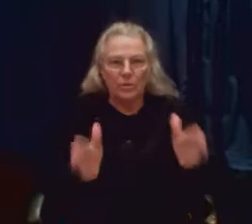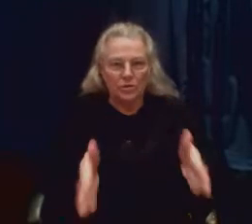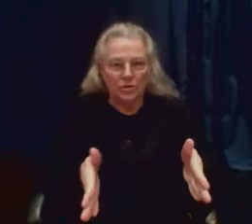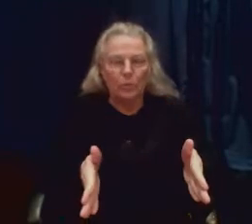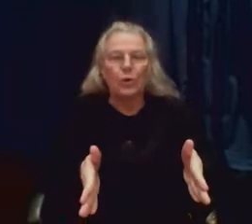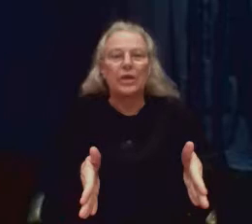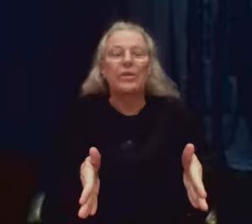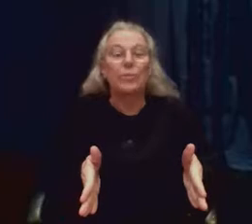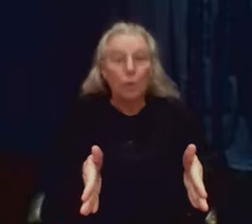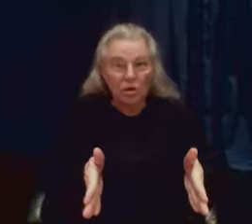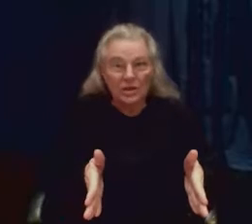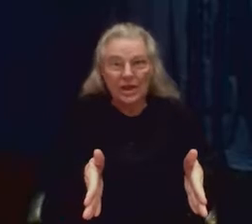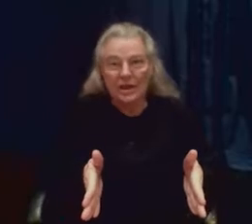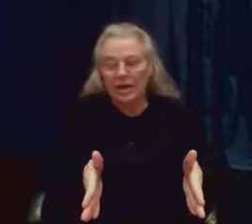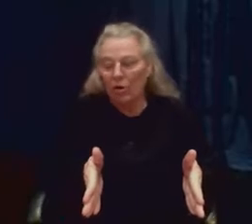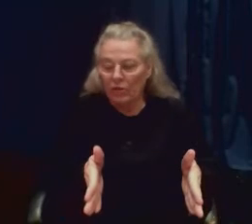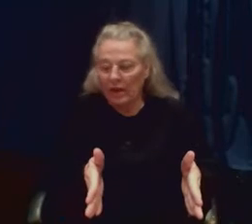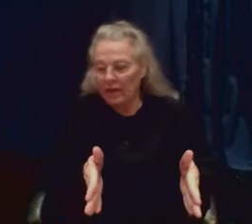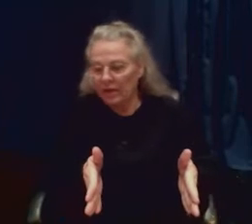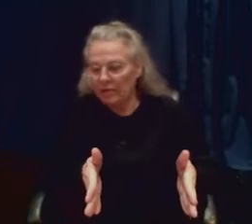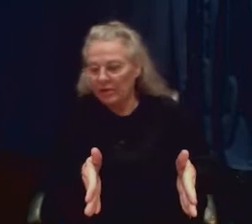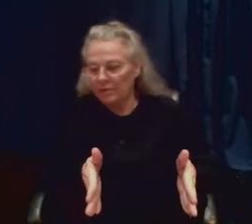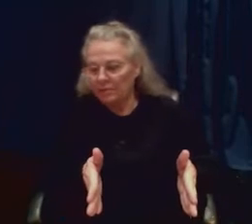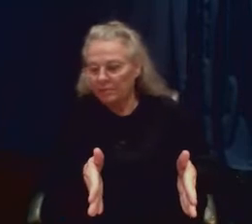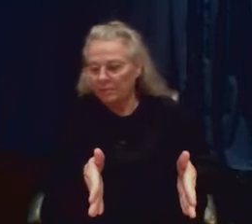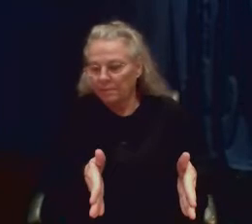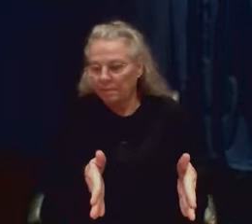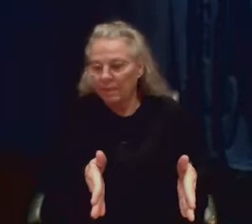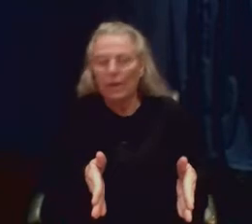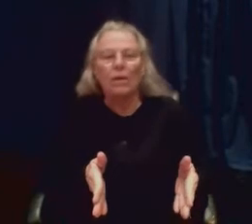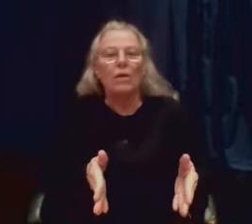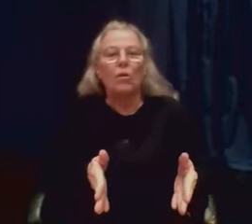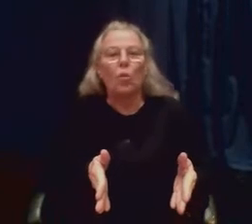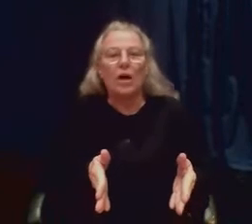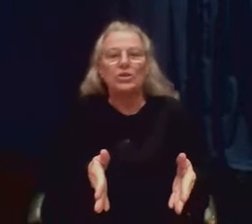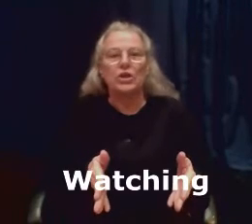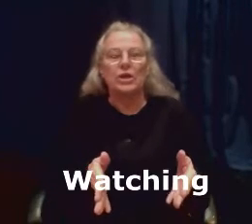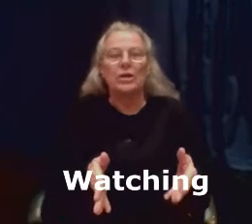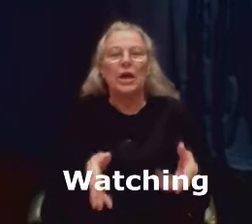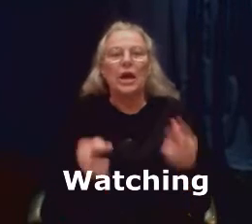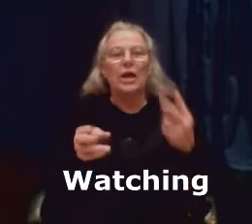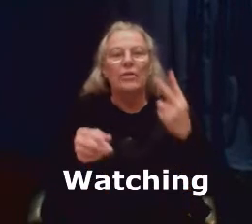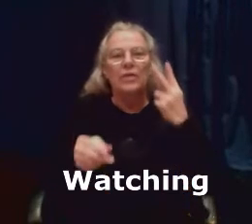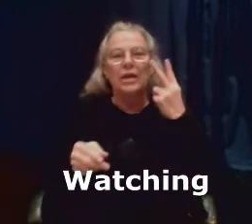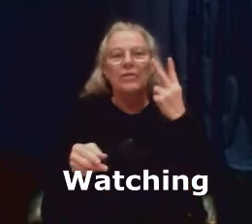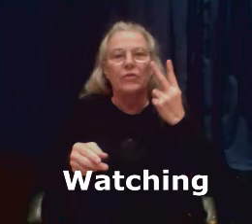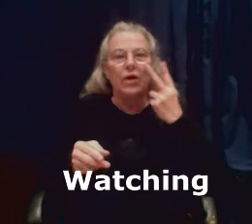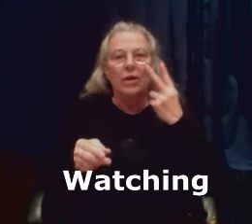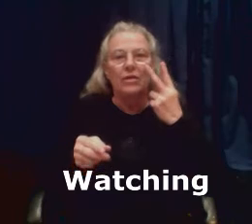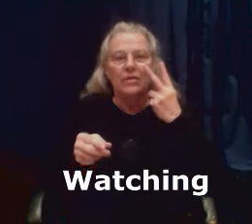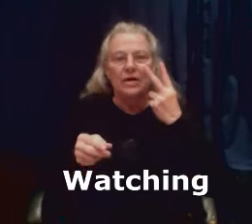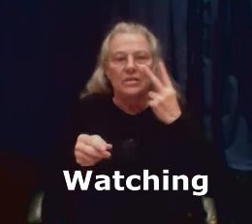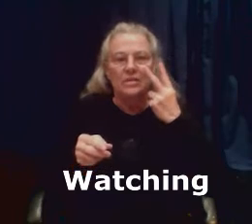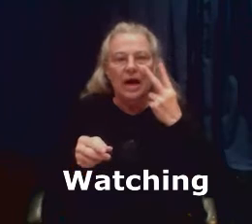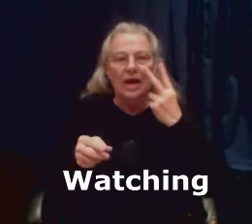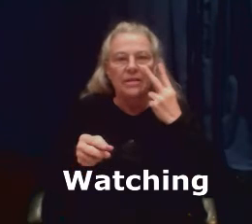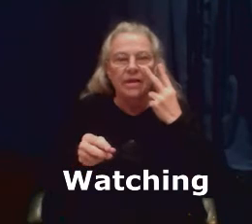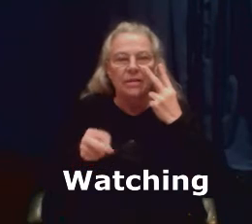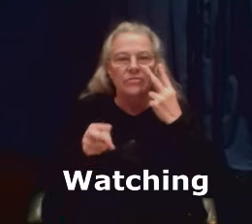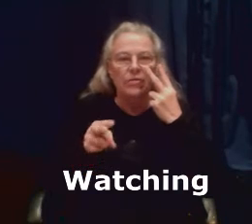Shepherds, putting the person ending on the end of it. Watching, think of the sight that comes from